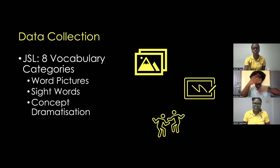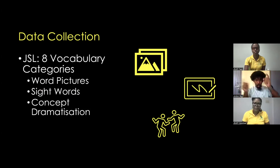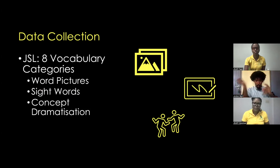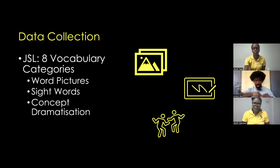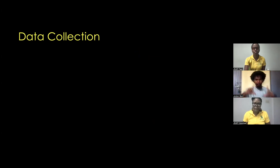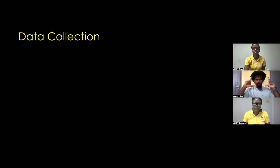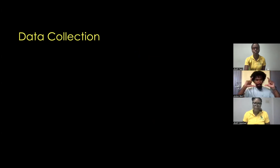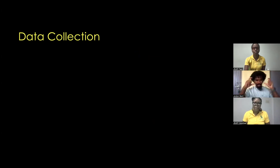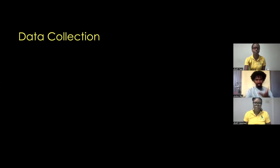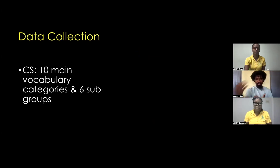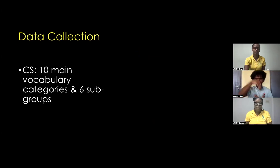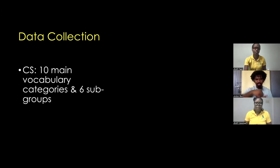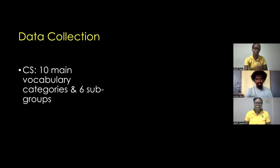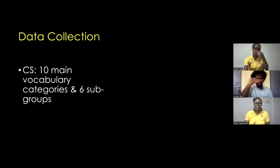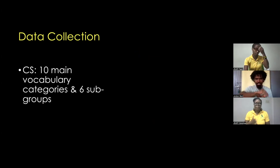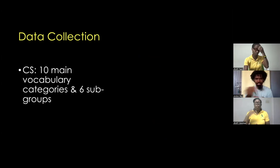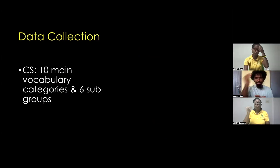different vocabularies.